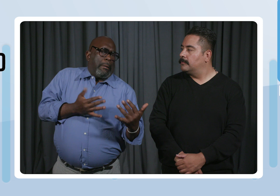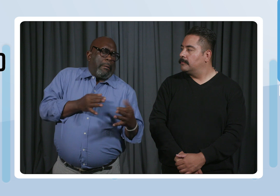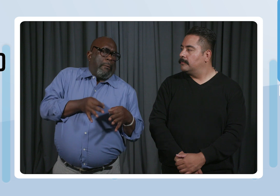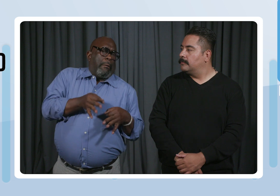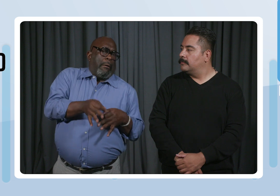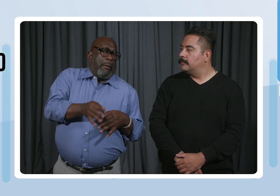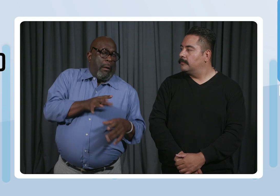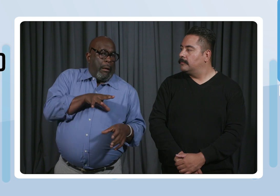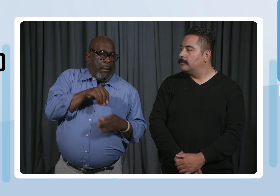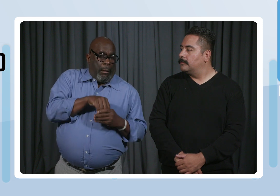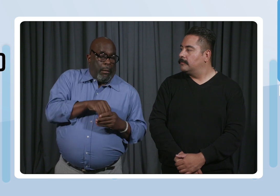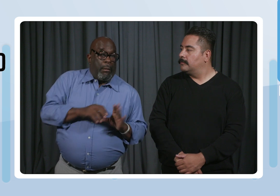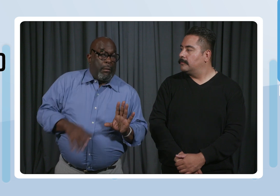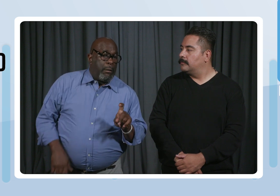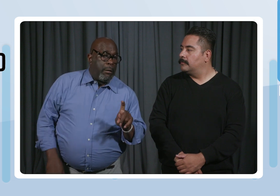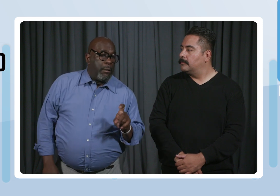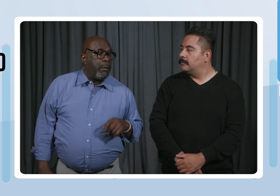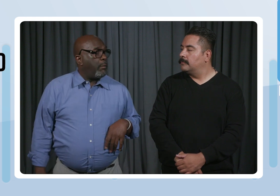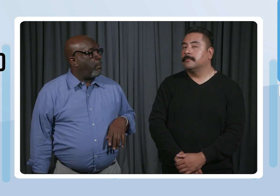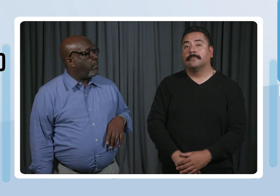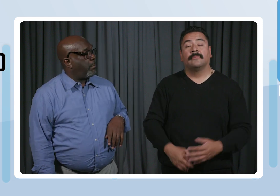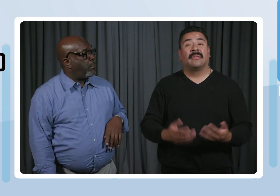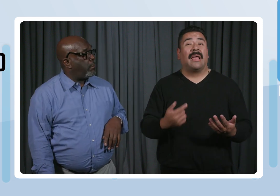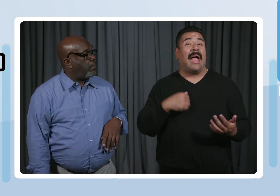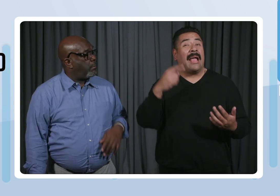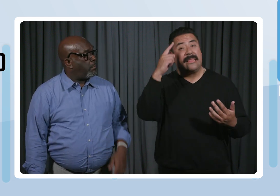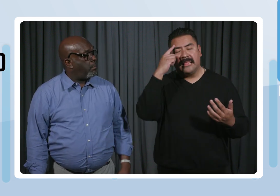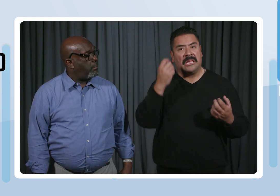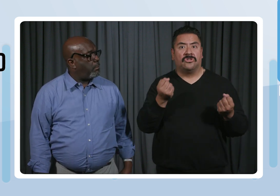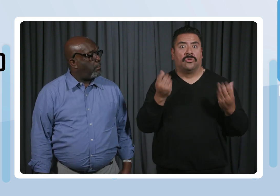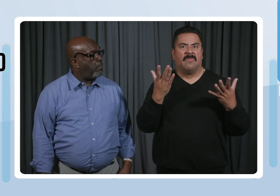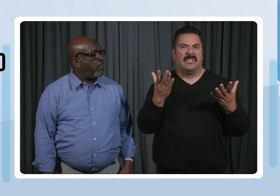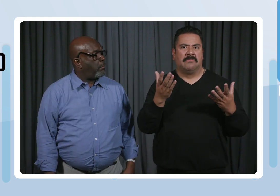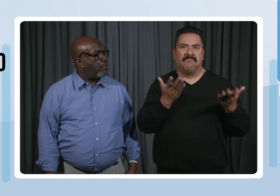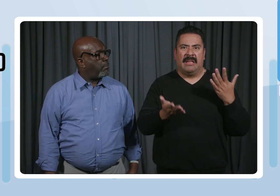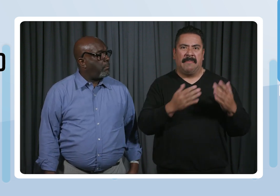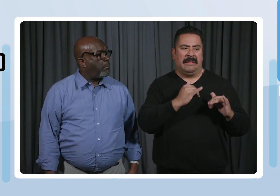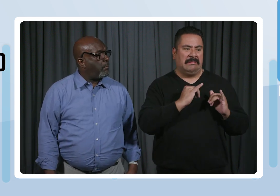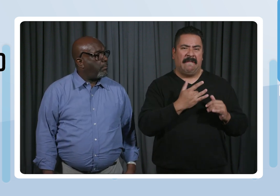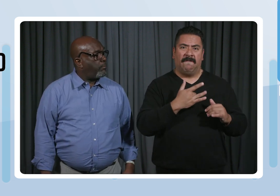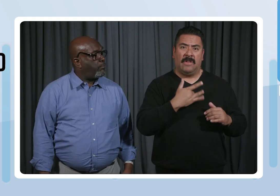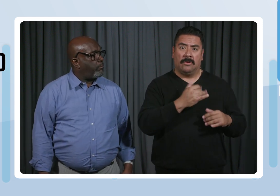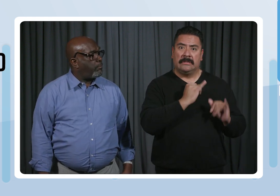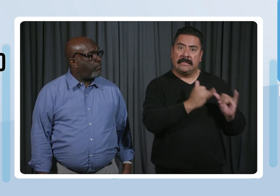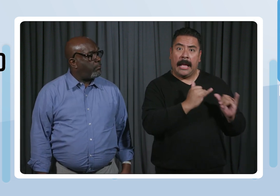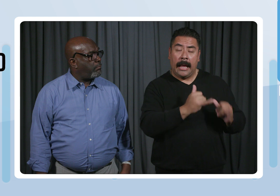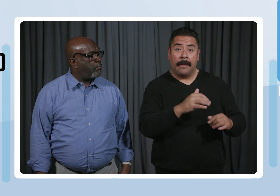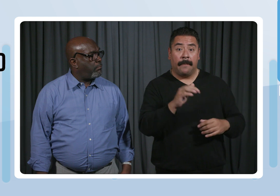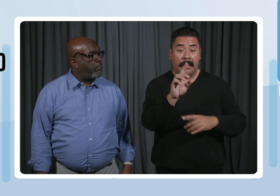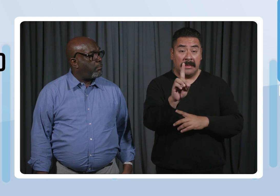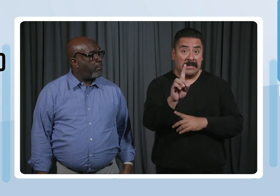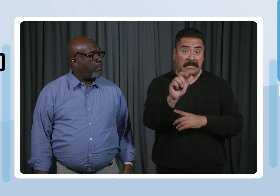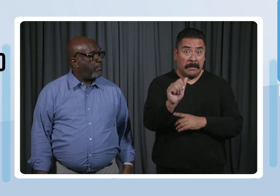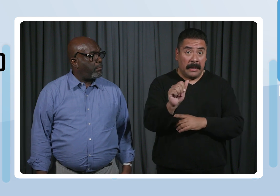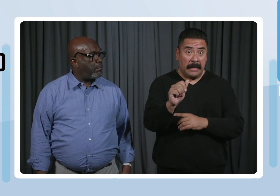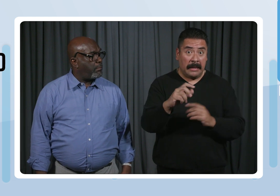think that so much of it has to do with the same thing I felt. It wasn't necessarily that disability was a bad word, but